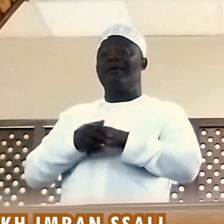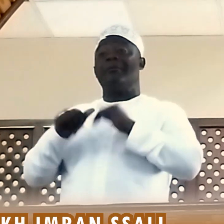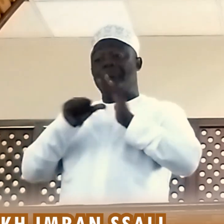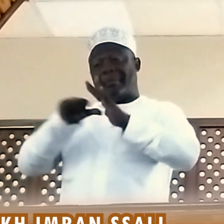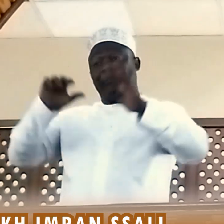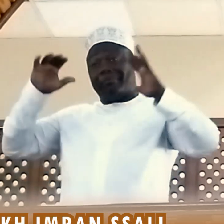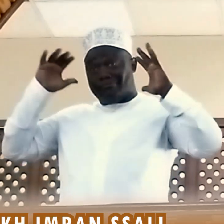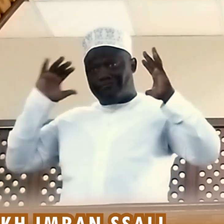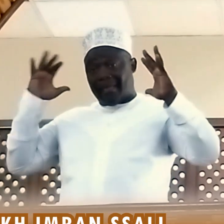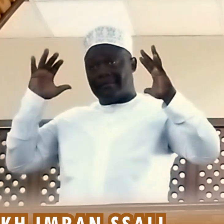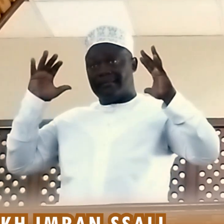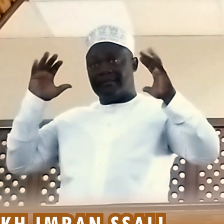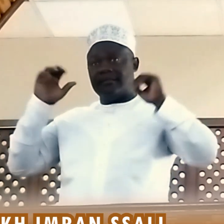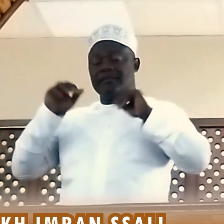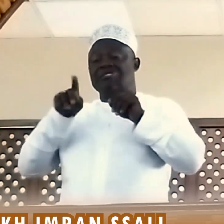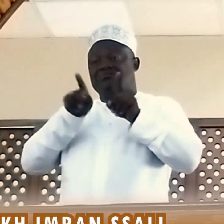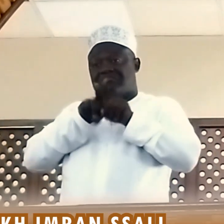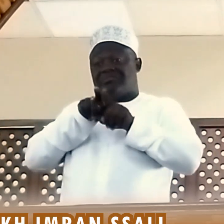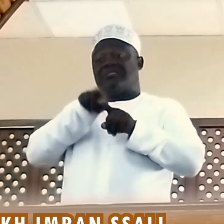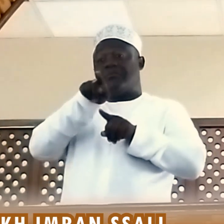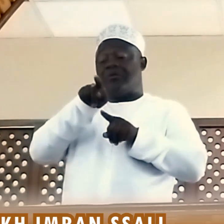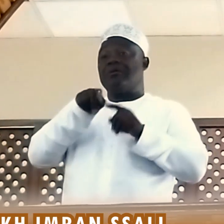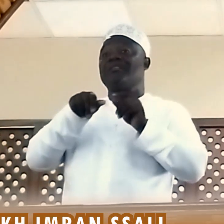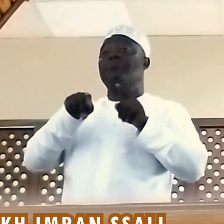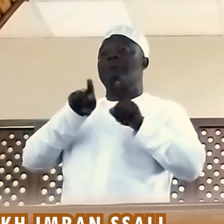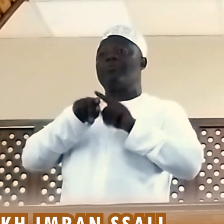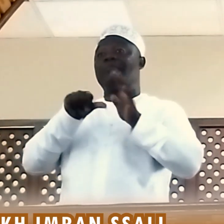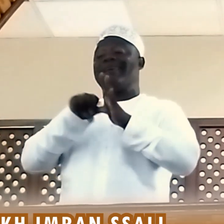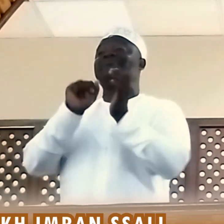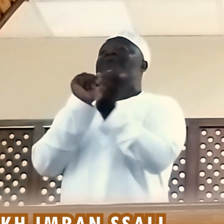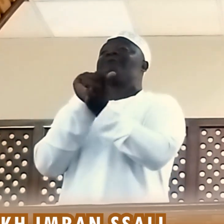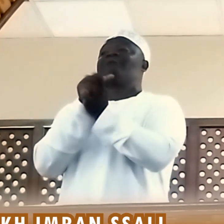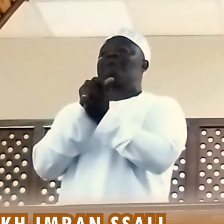wa mujlabatun lilazaabi,